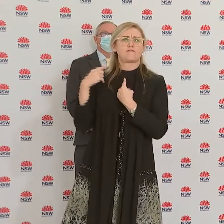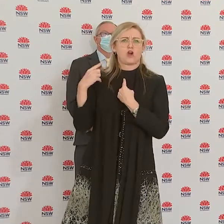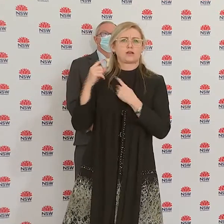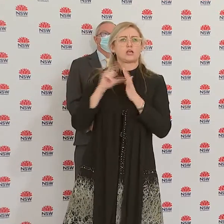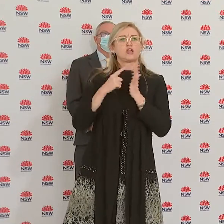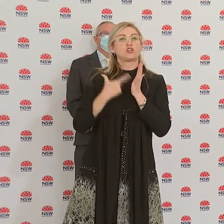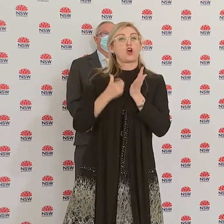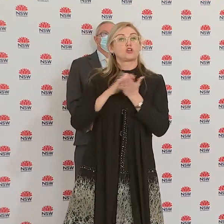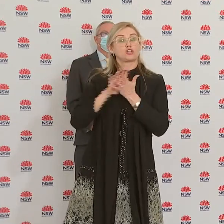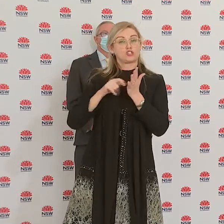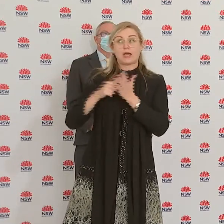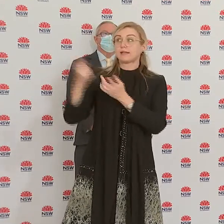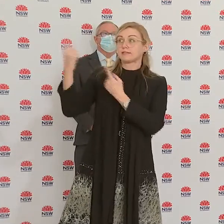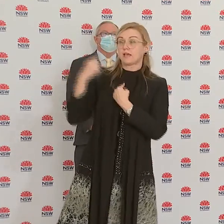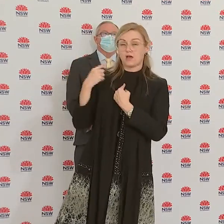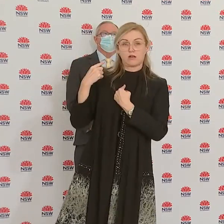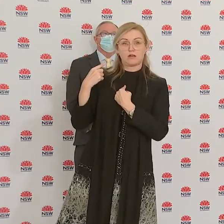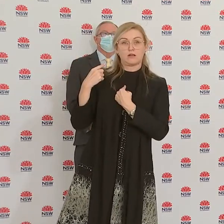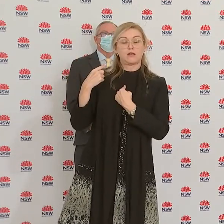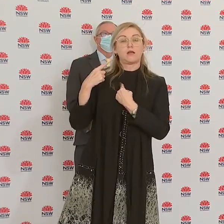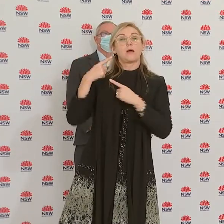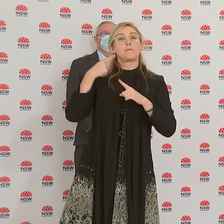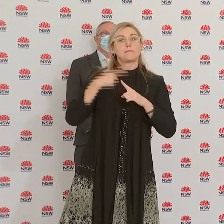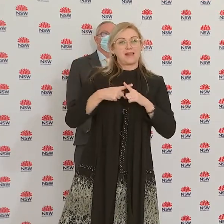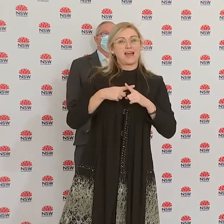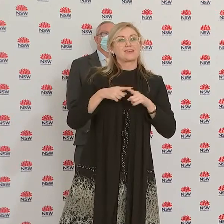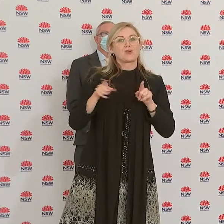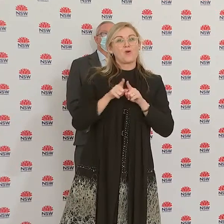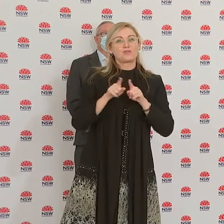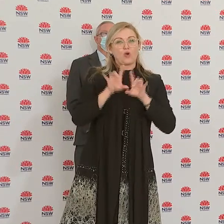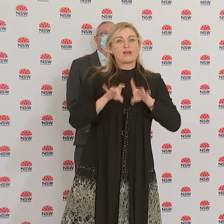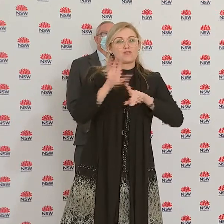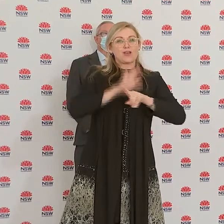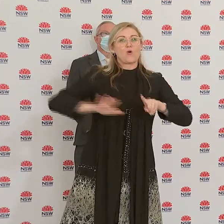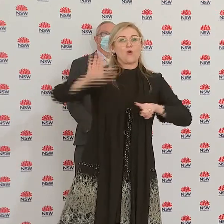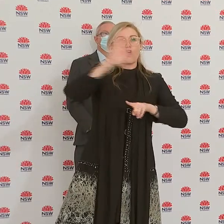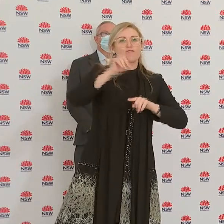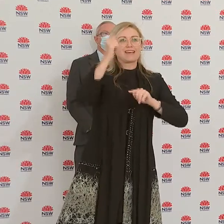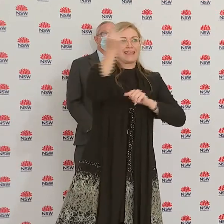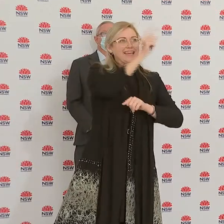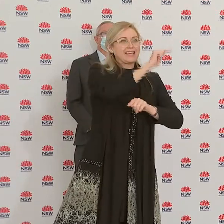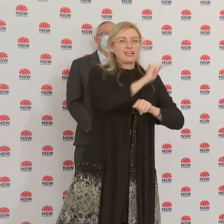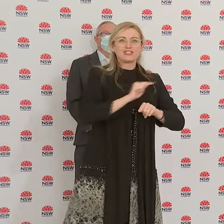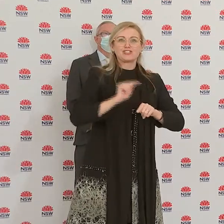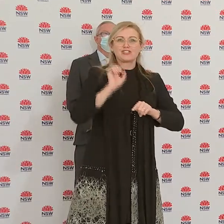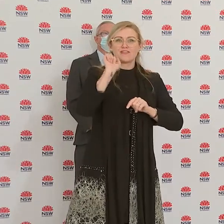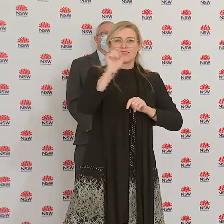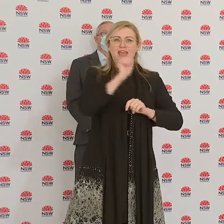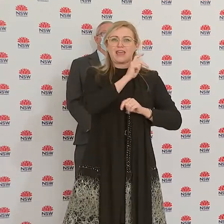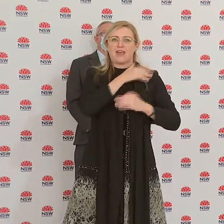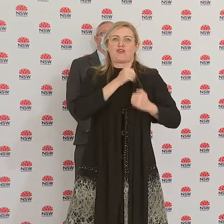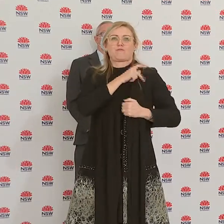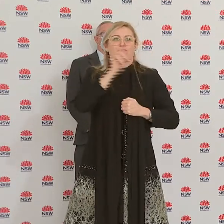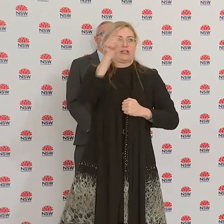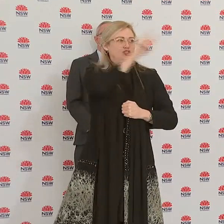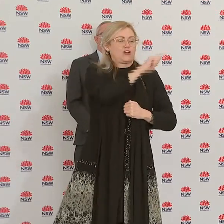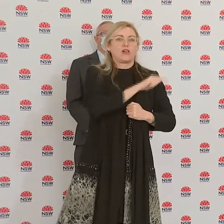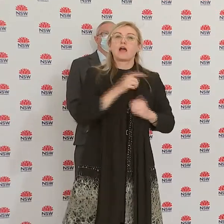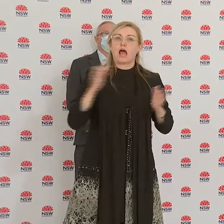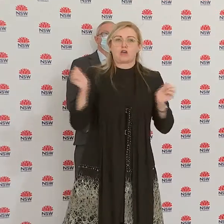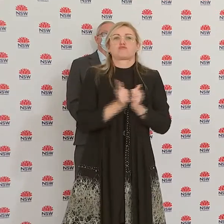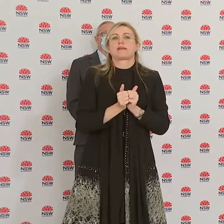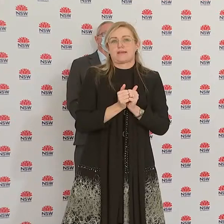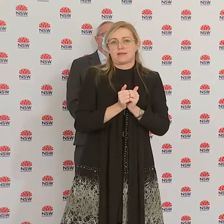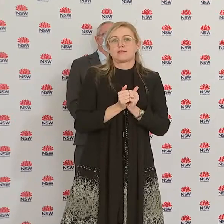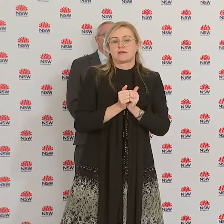but also now confirmed through National Cabinet processes. But until that time, we will live with some level of restriction, and the level